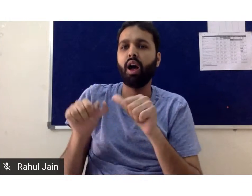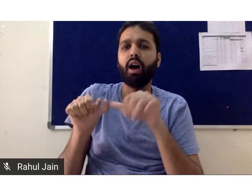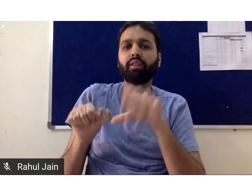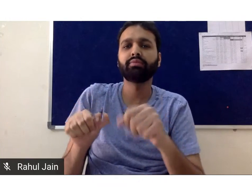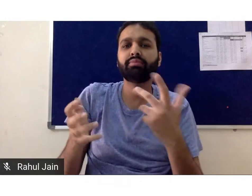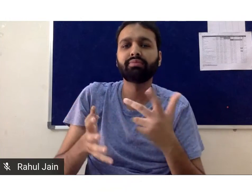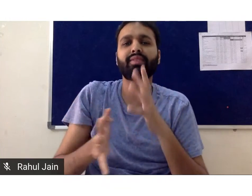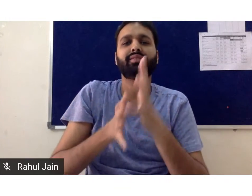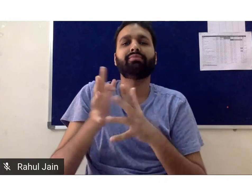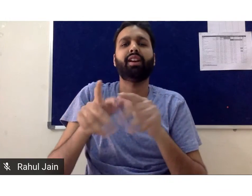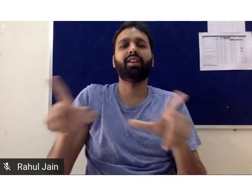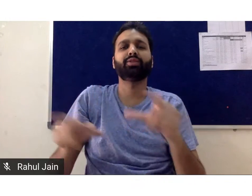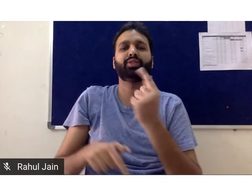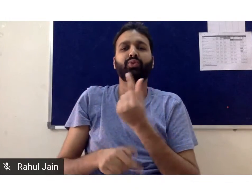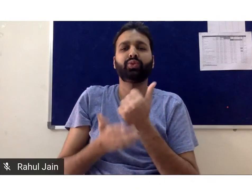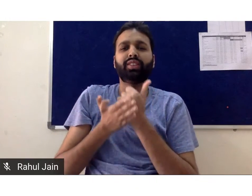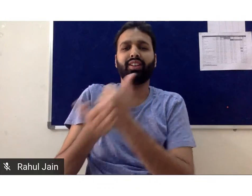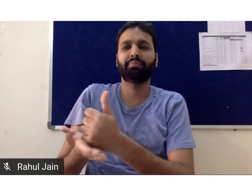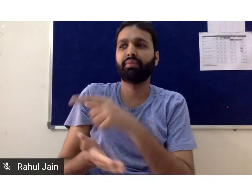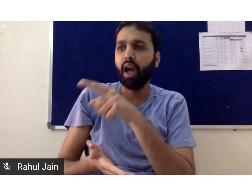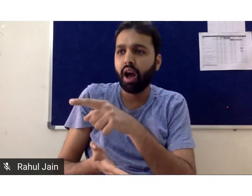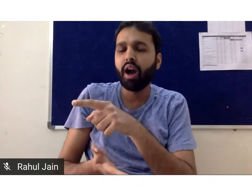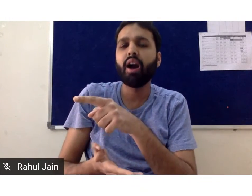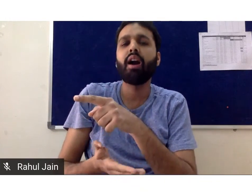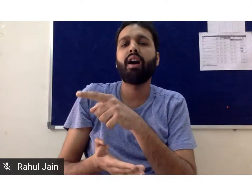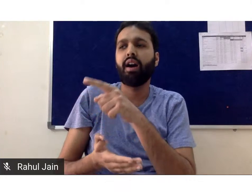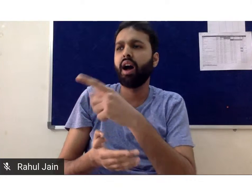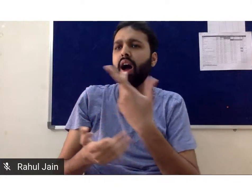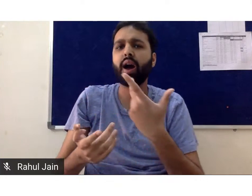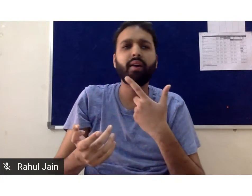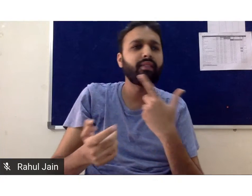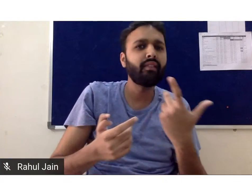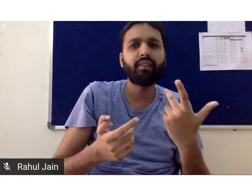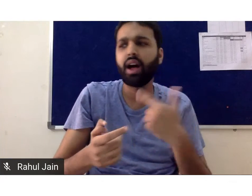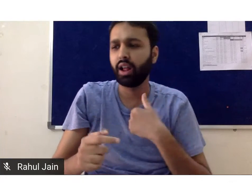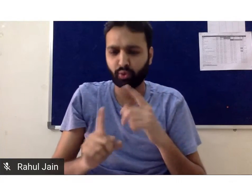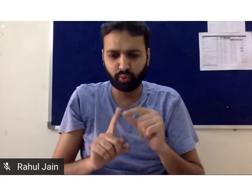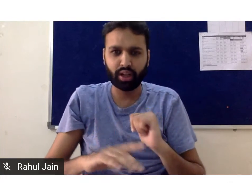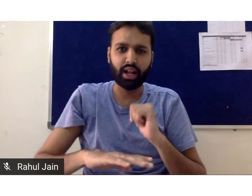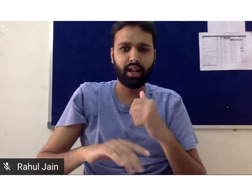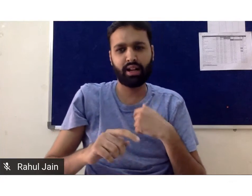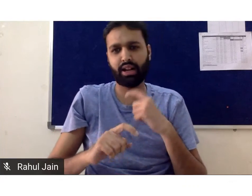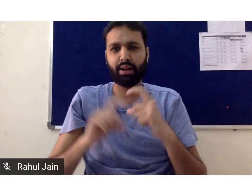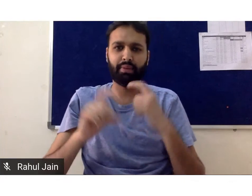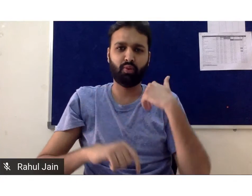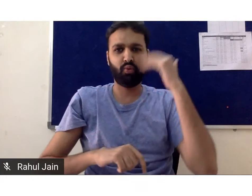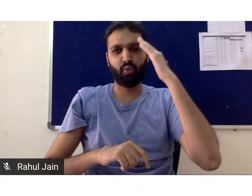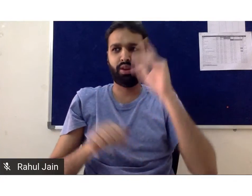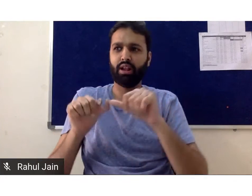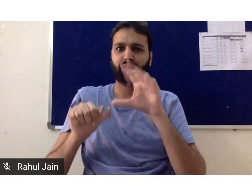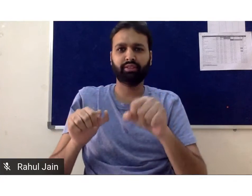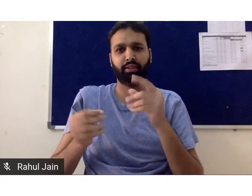more awareness and the rights of people with disabilities in terms of accessibility.